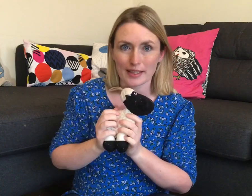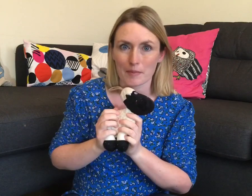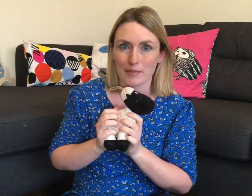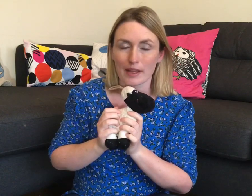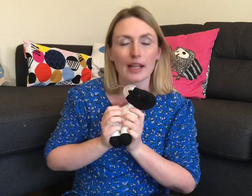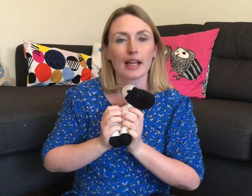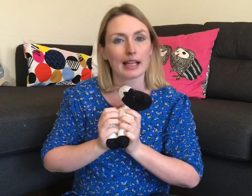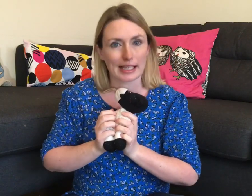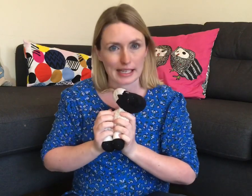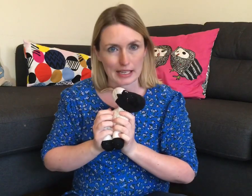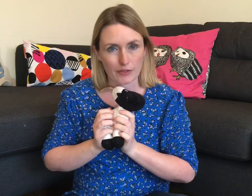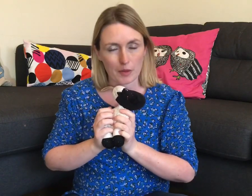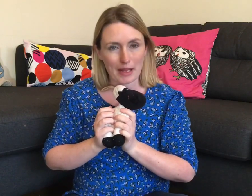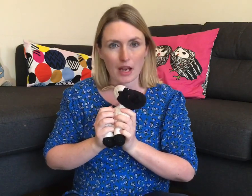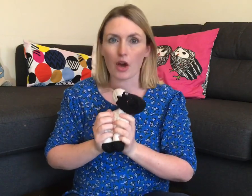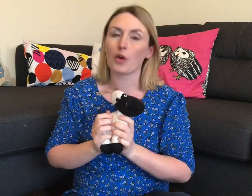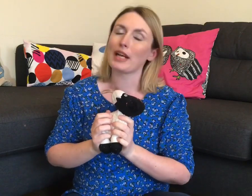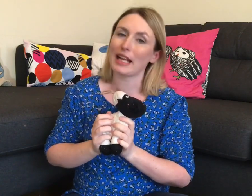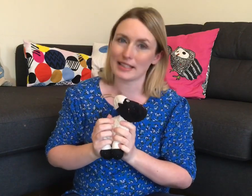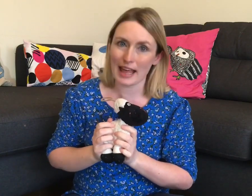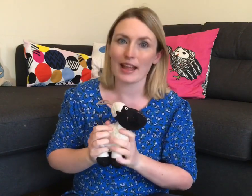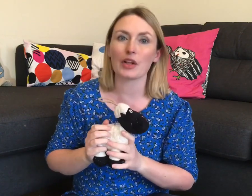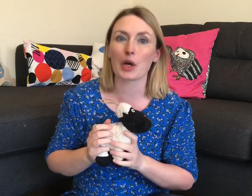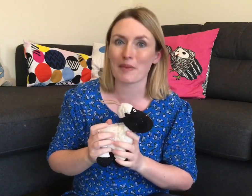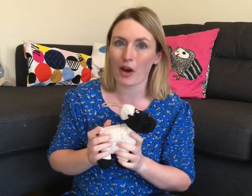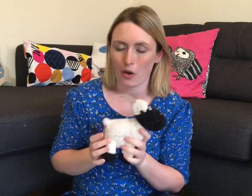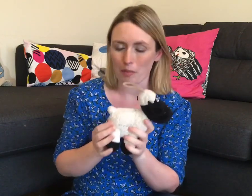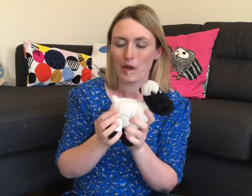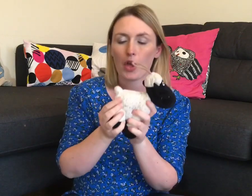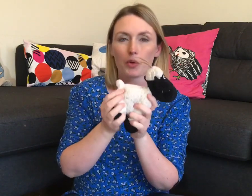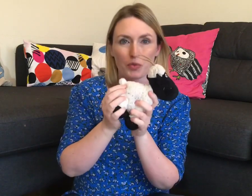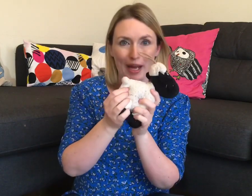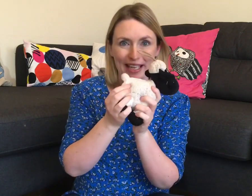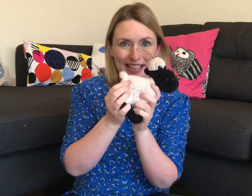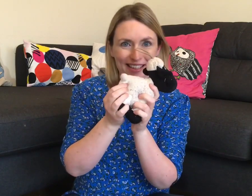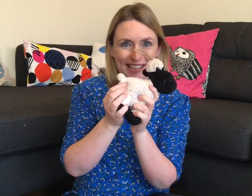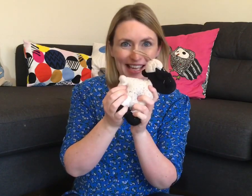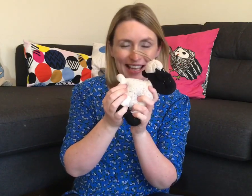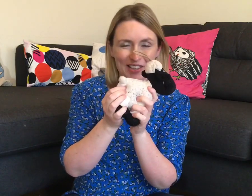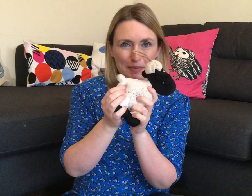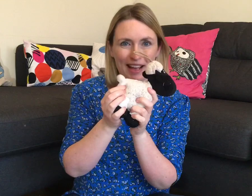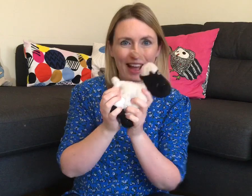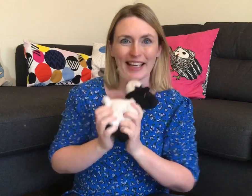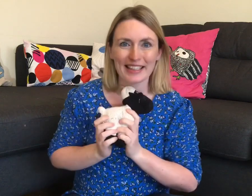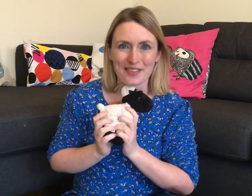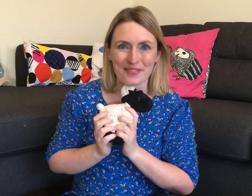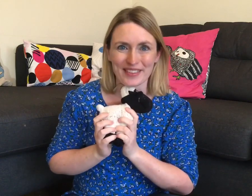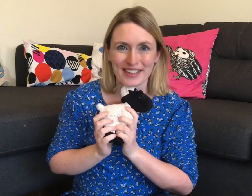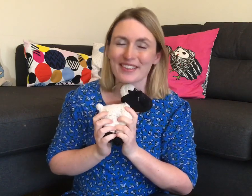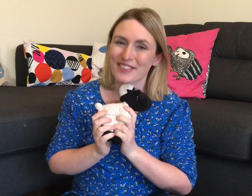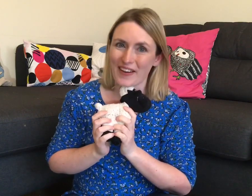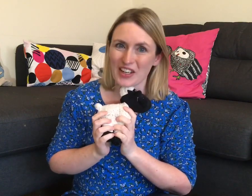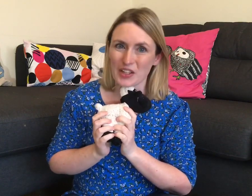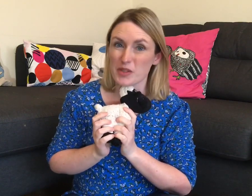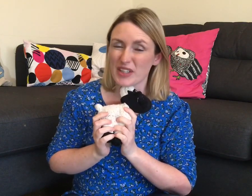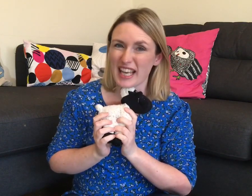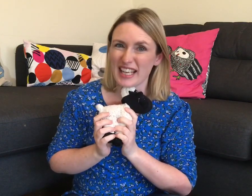them. Leave them alone and they'll come home wagging their tails behind them. Very good. Do it again.